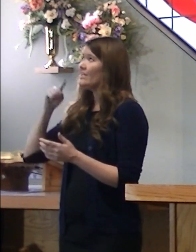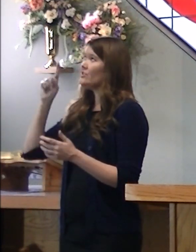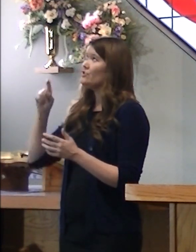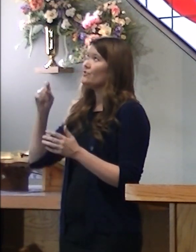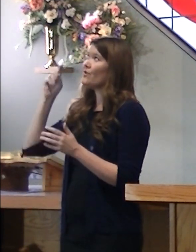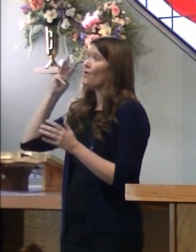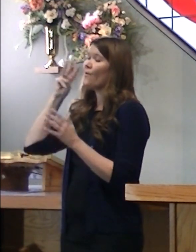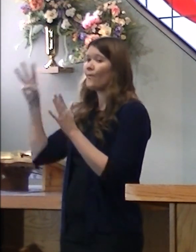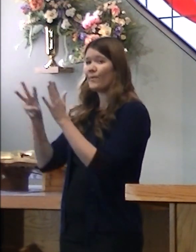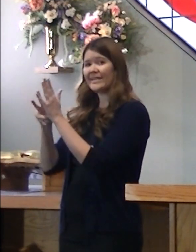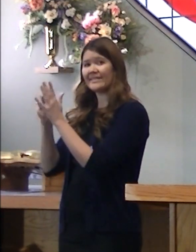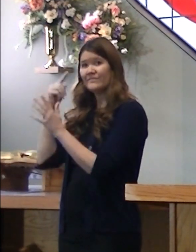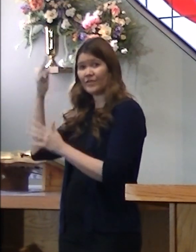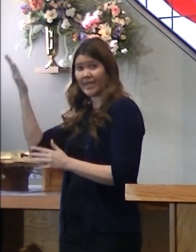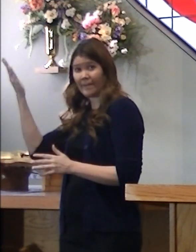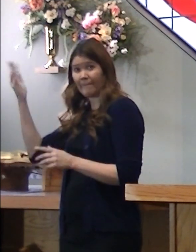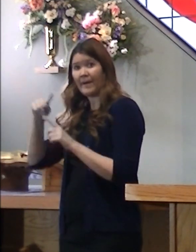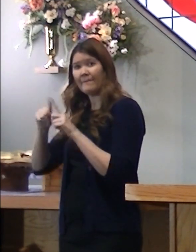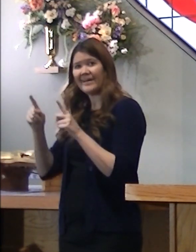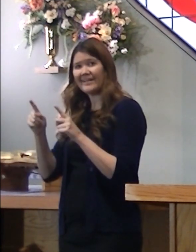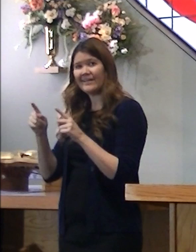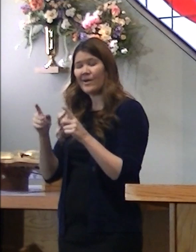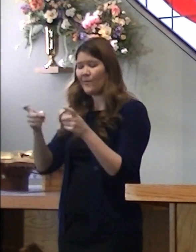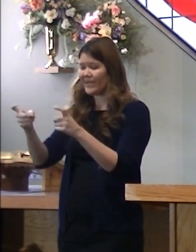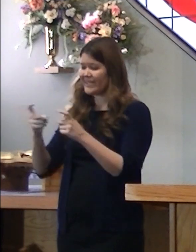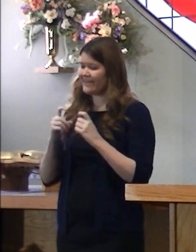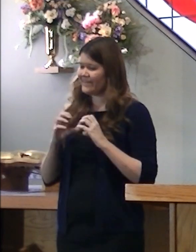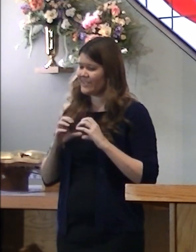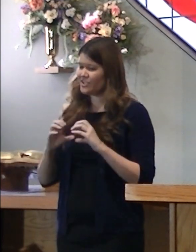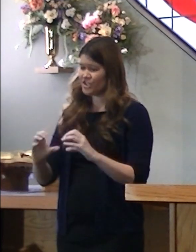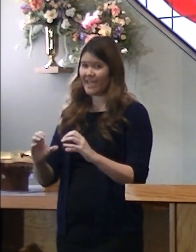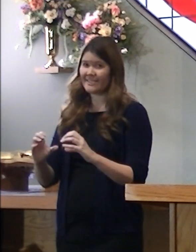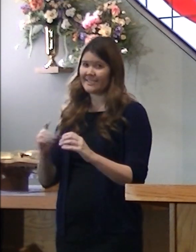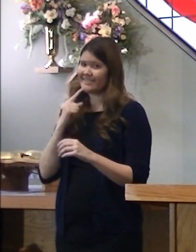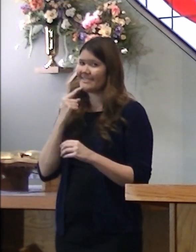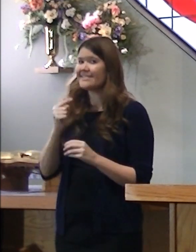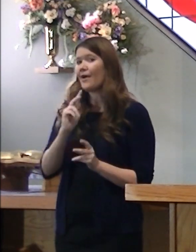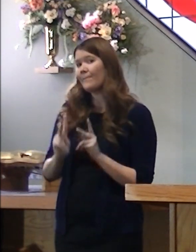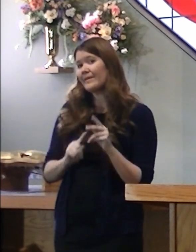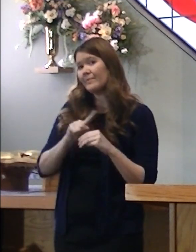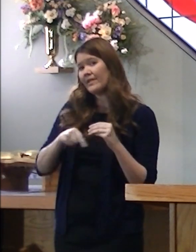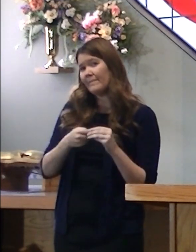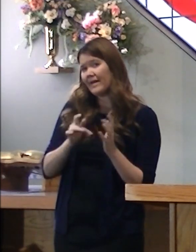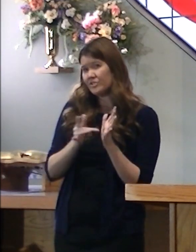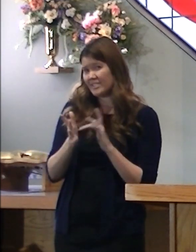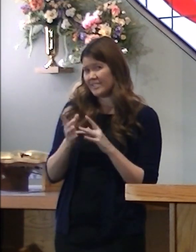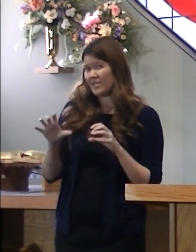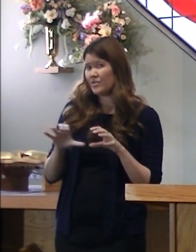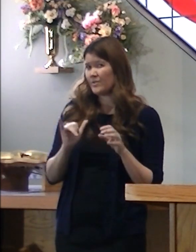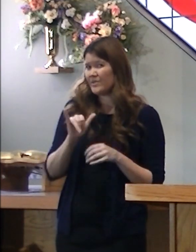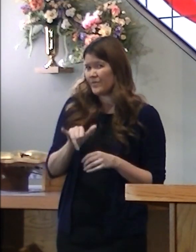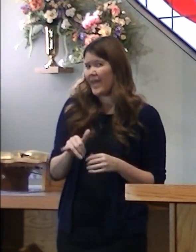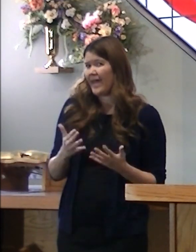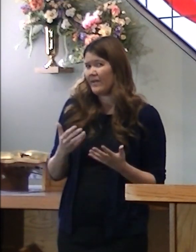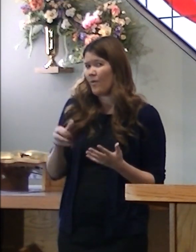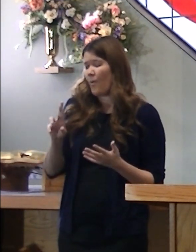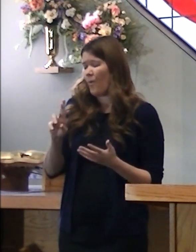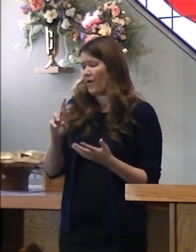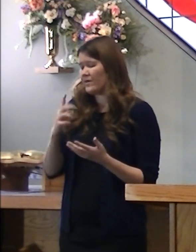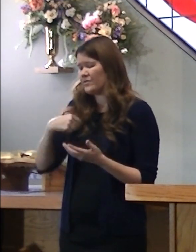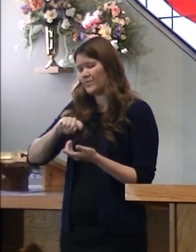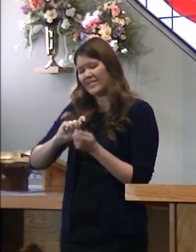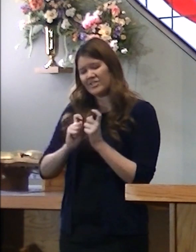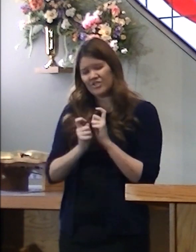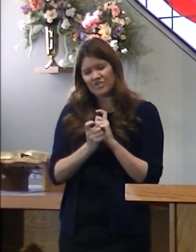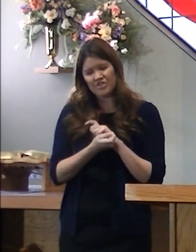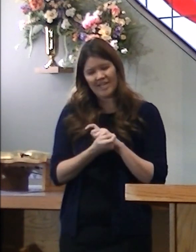witnesses. But when given the opportunity to tell another person about Jesus, do we do it? Or do we quickly change